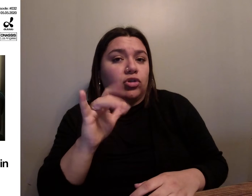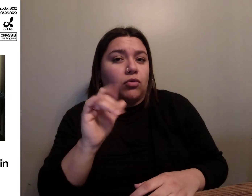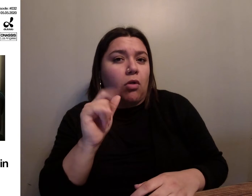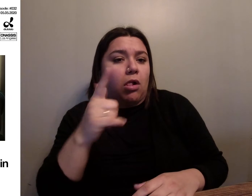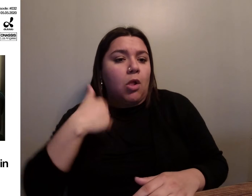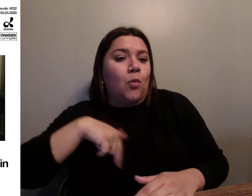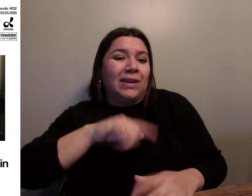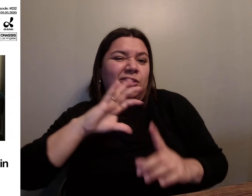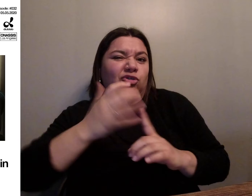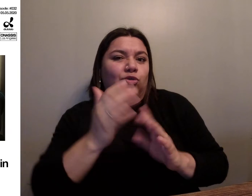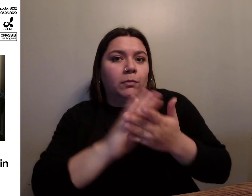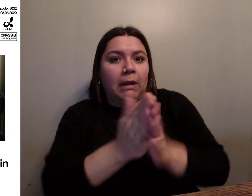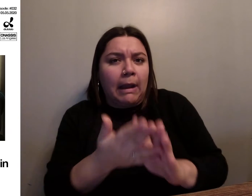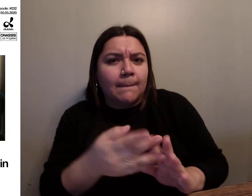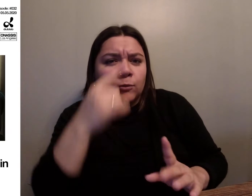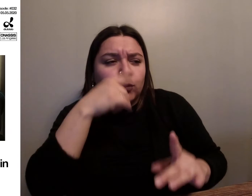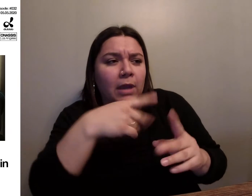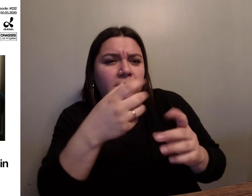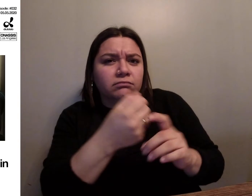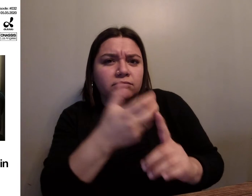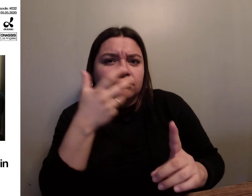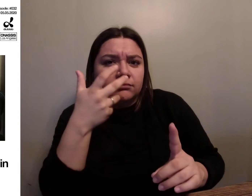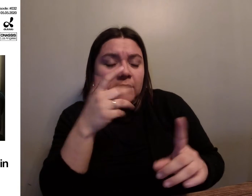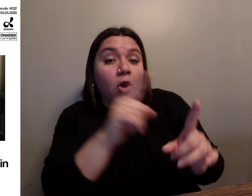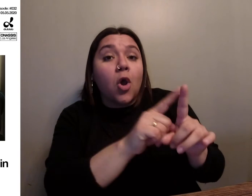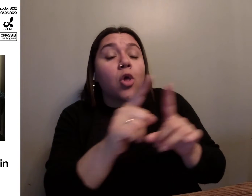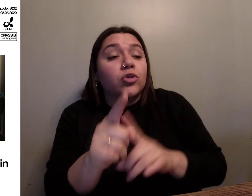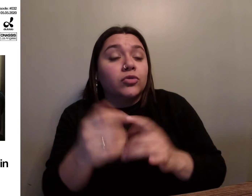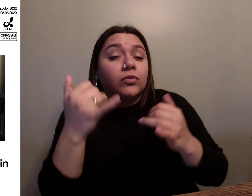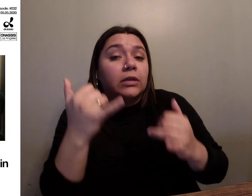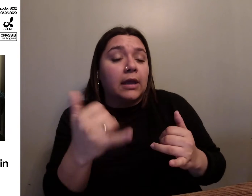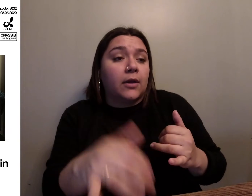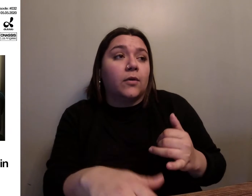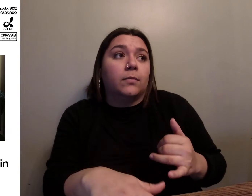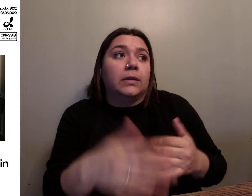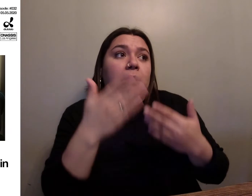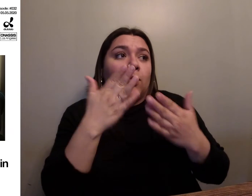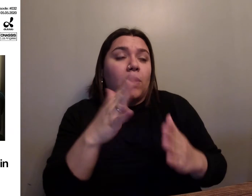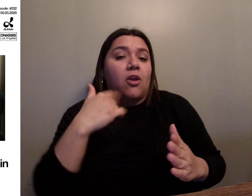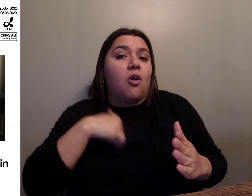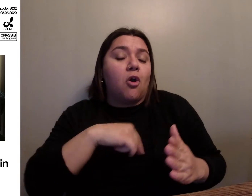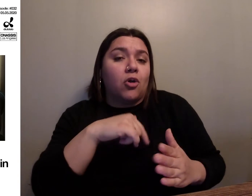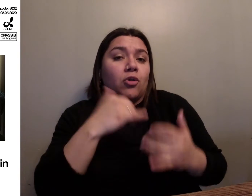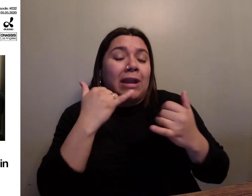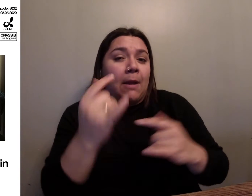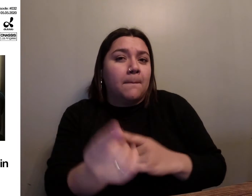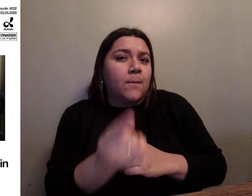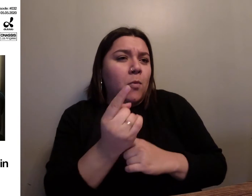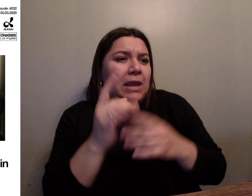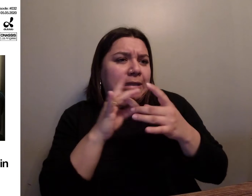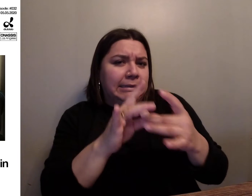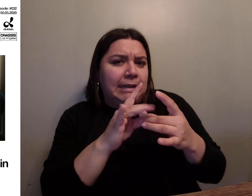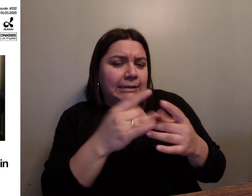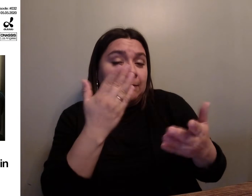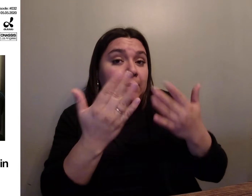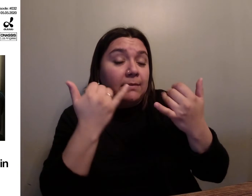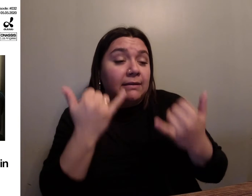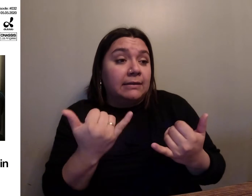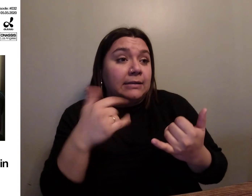it in a way to our present moment and even to this tremendous and terrible pandemic. Well,